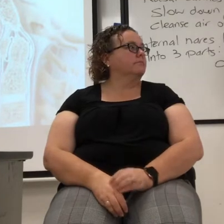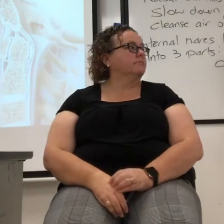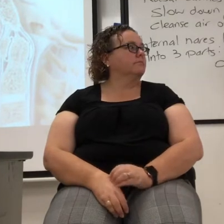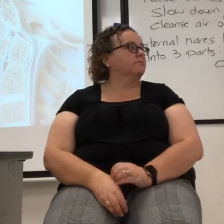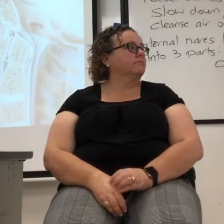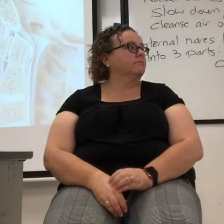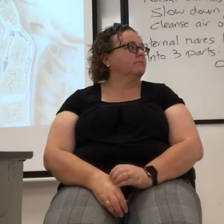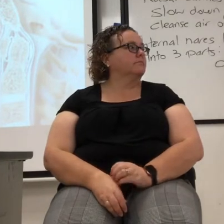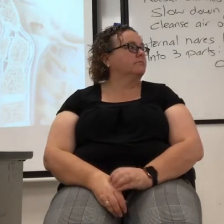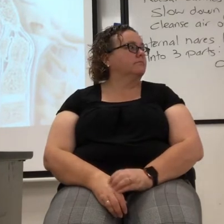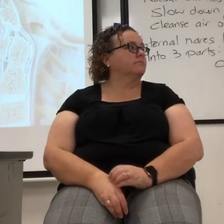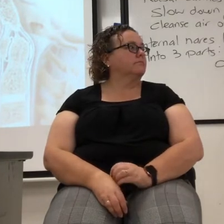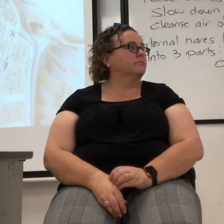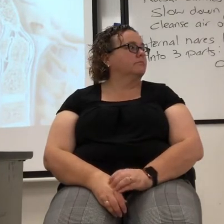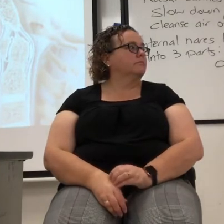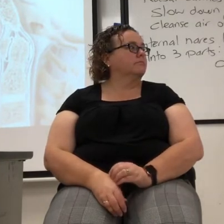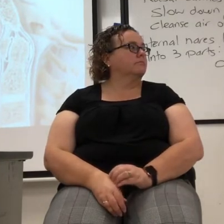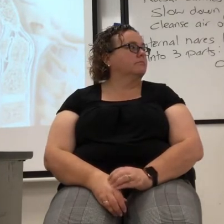to auditory tube.